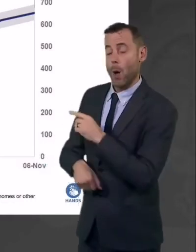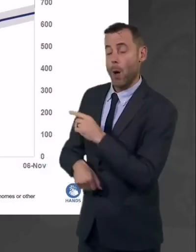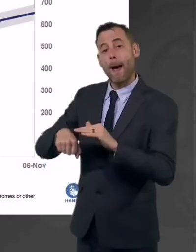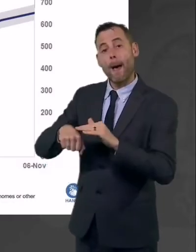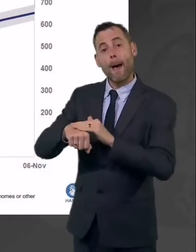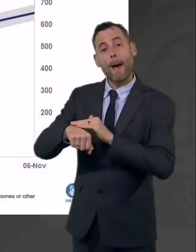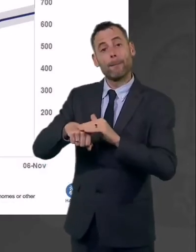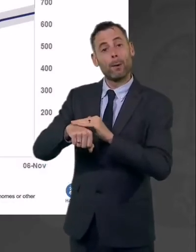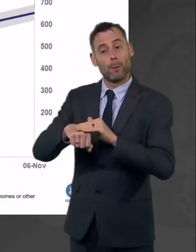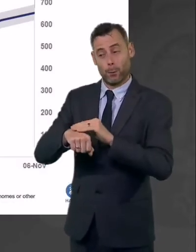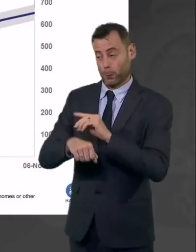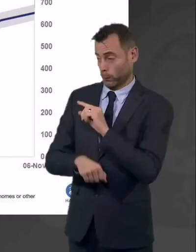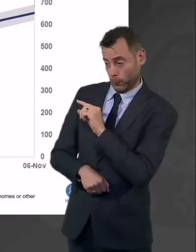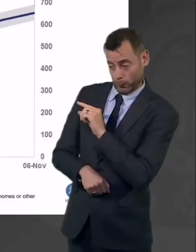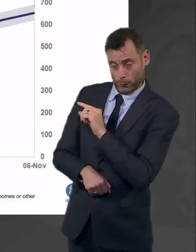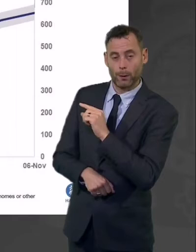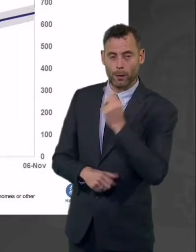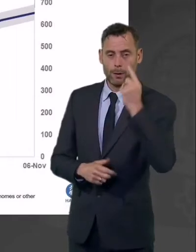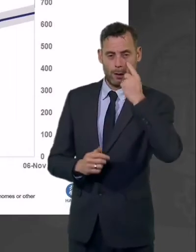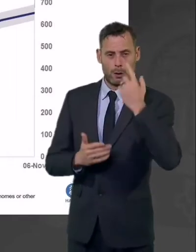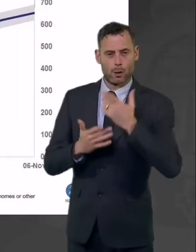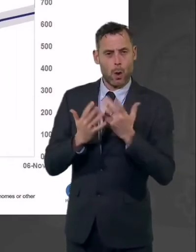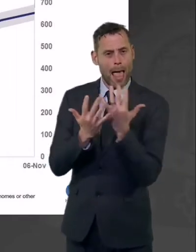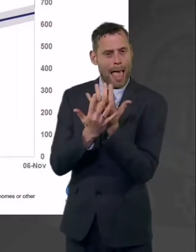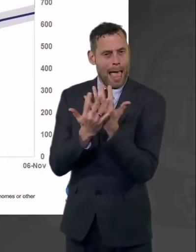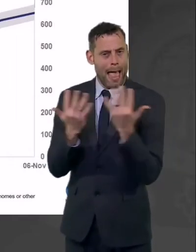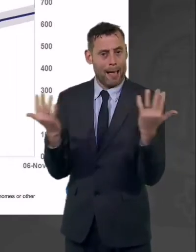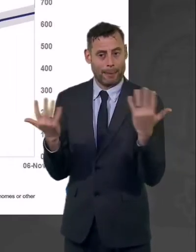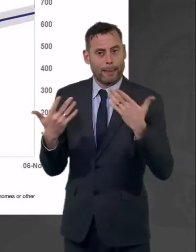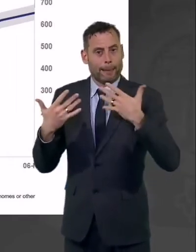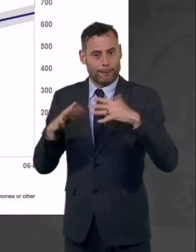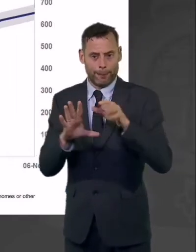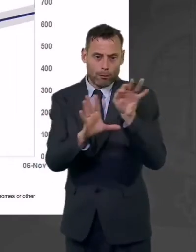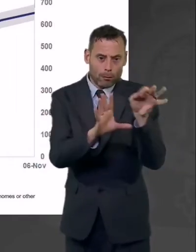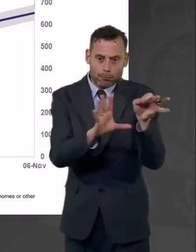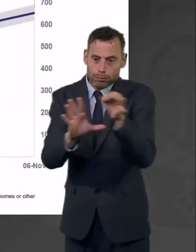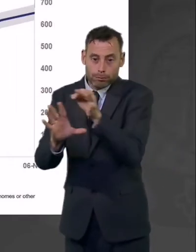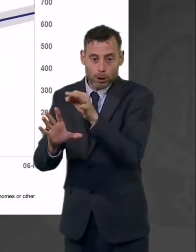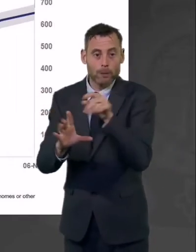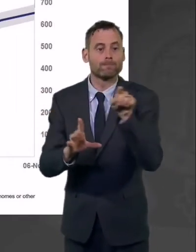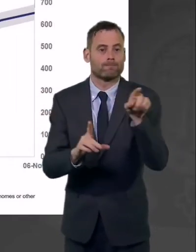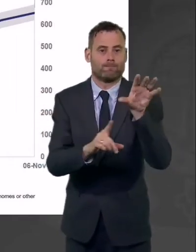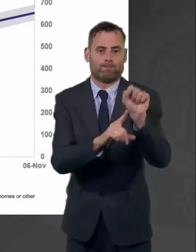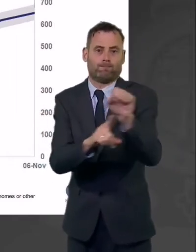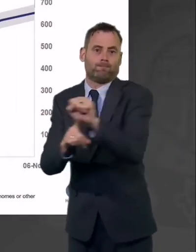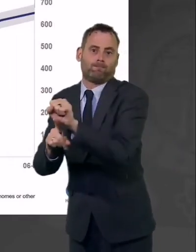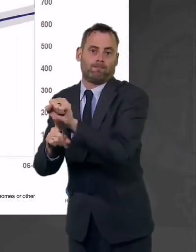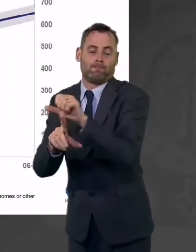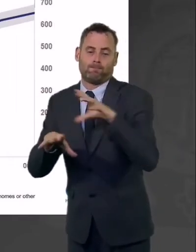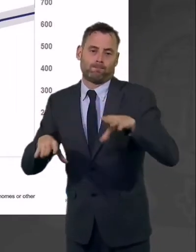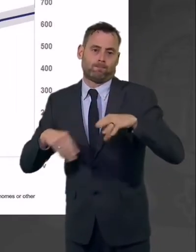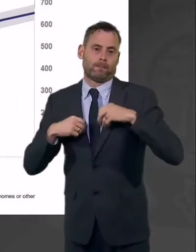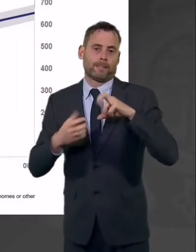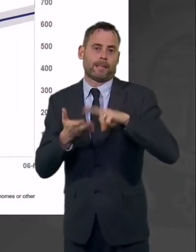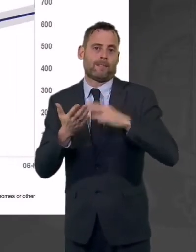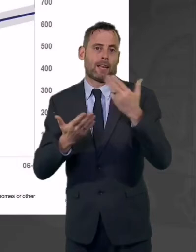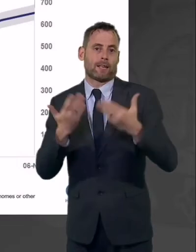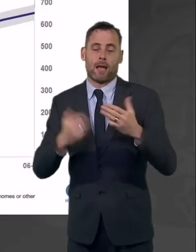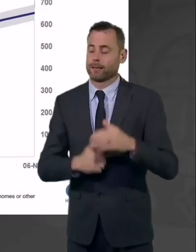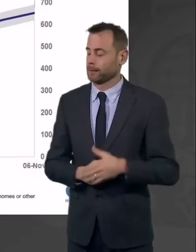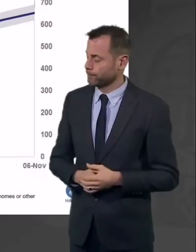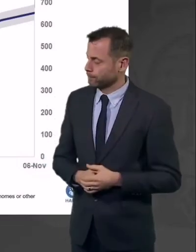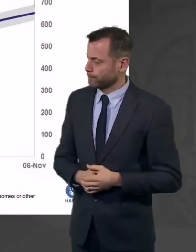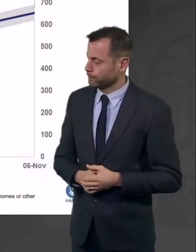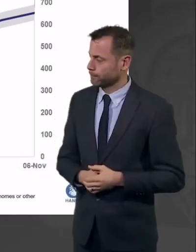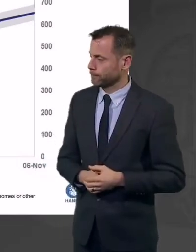swab test. And what you see there is about 650 positive swabs. And over the past 2 weeks in this